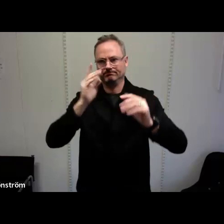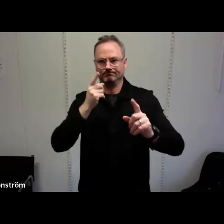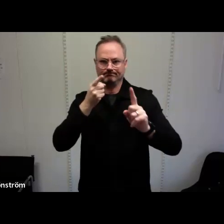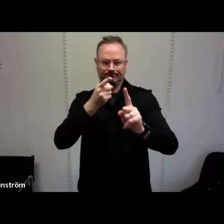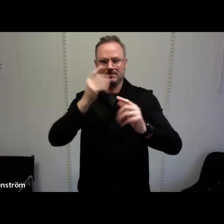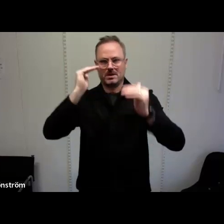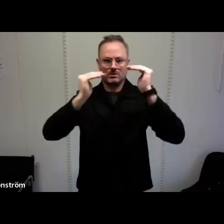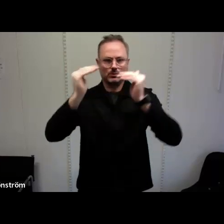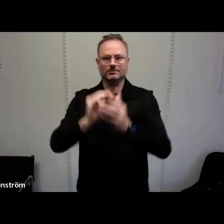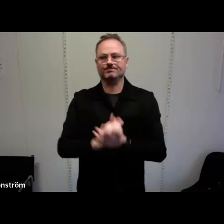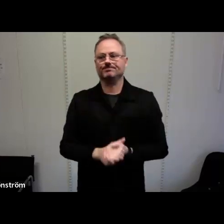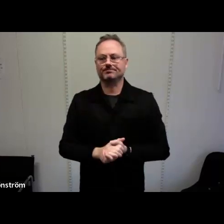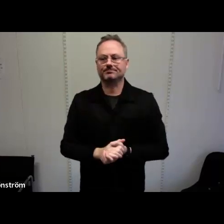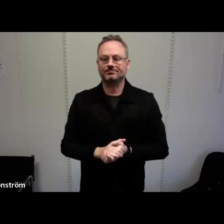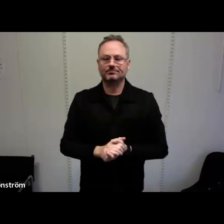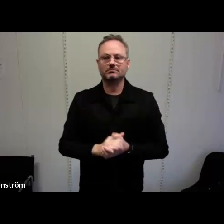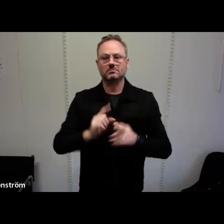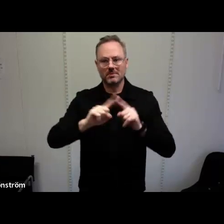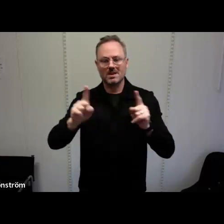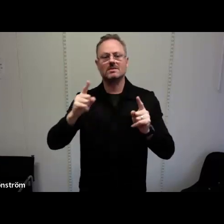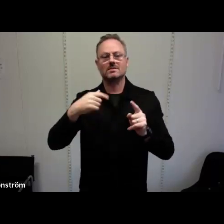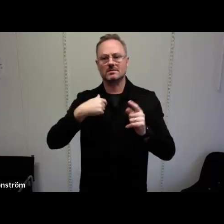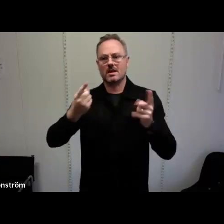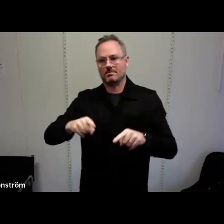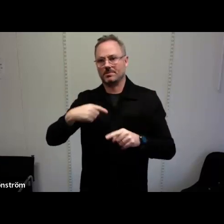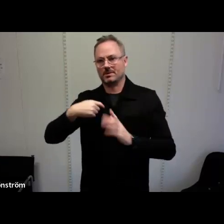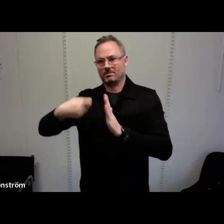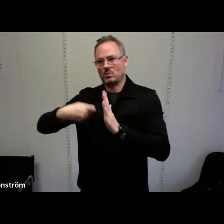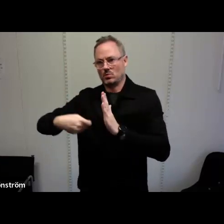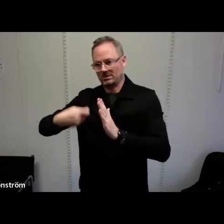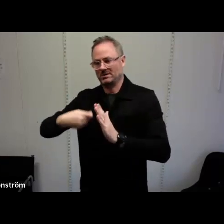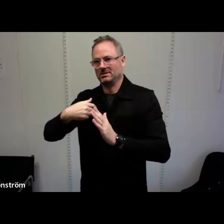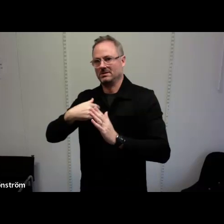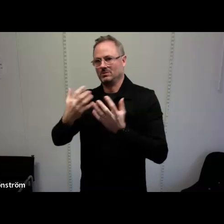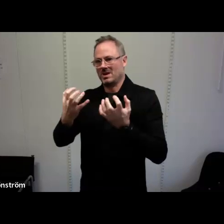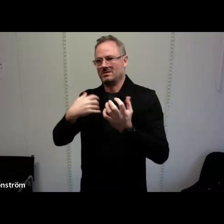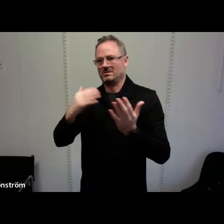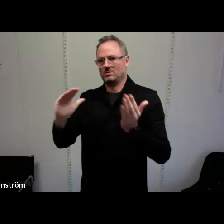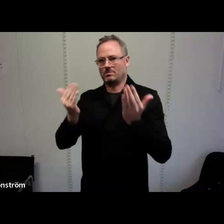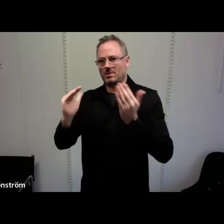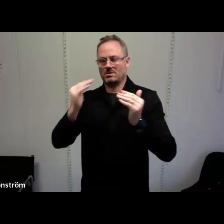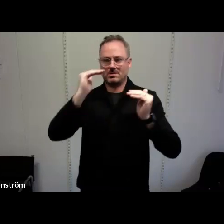for Swedish Sign Language, looking at adult language competency.